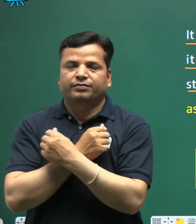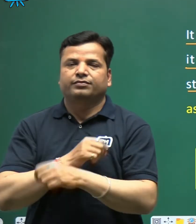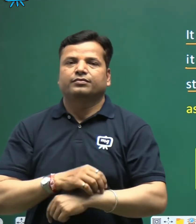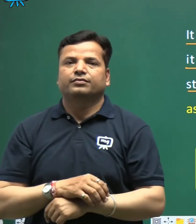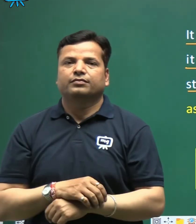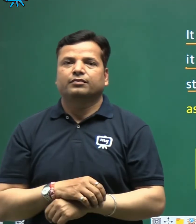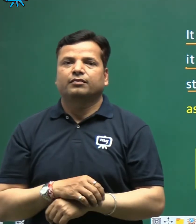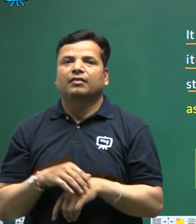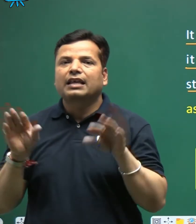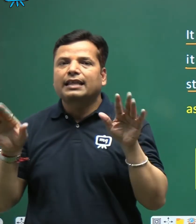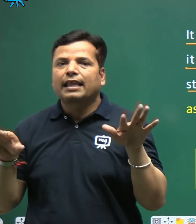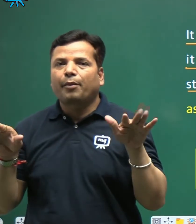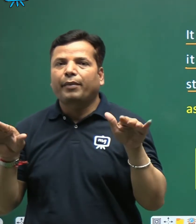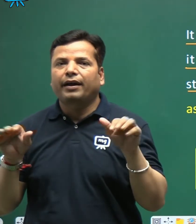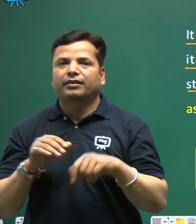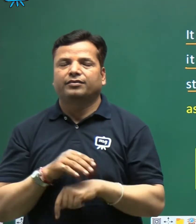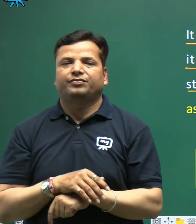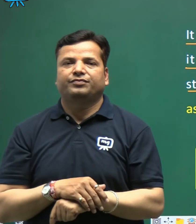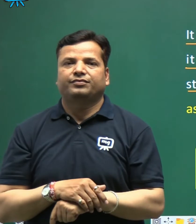the bird,